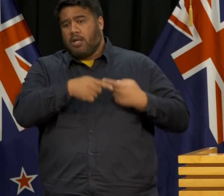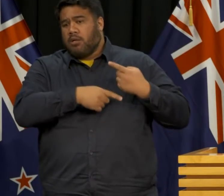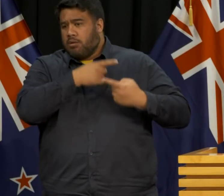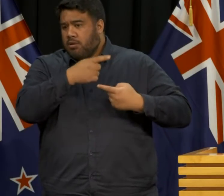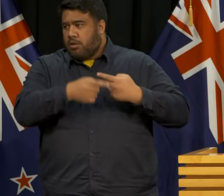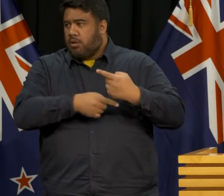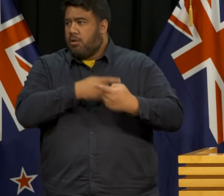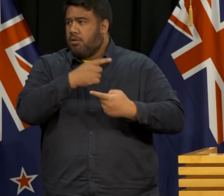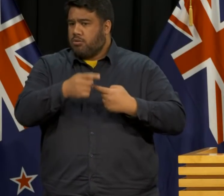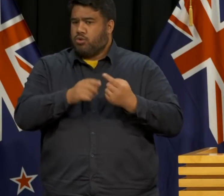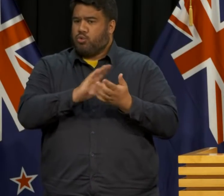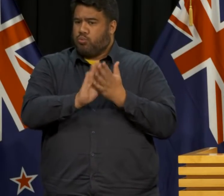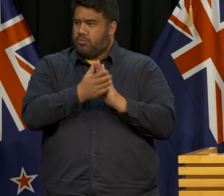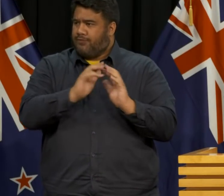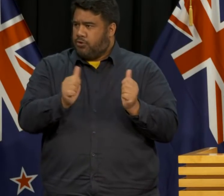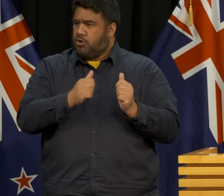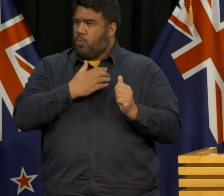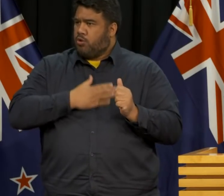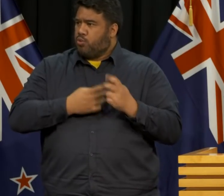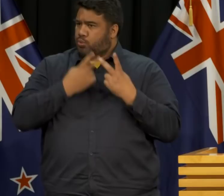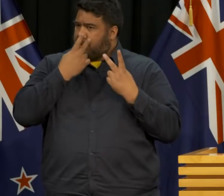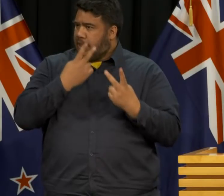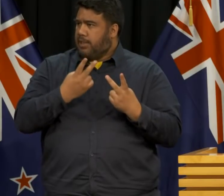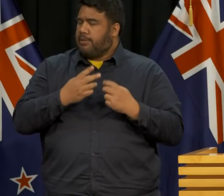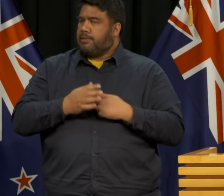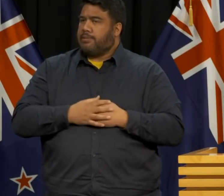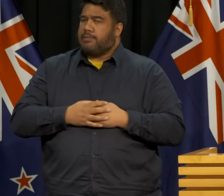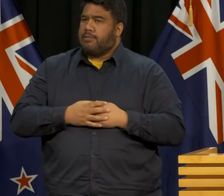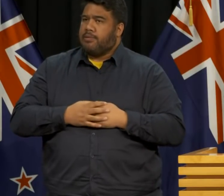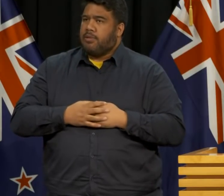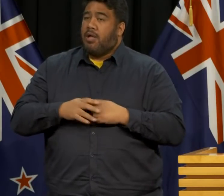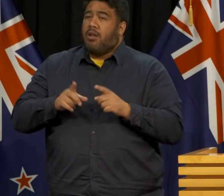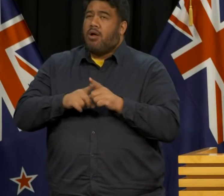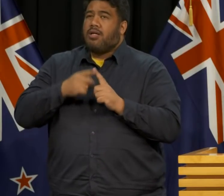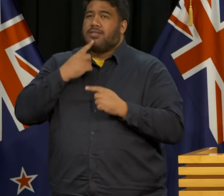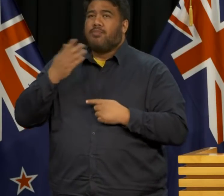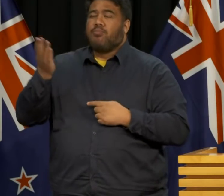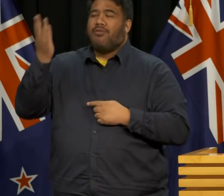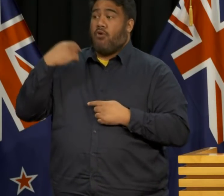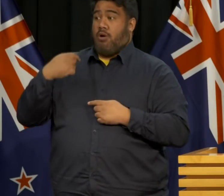through to its conclusion. I have not spoken, as I've said before, I have not